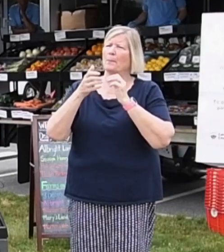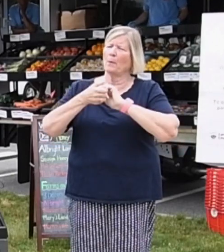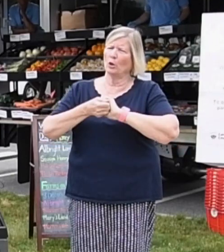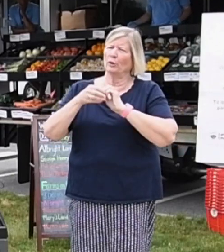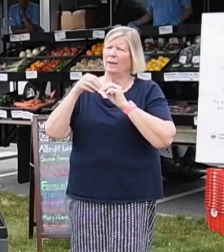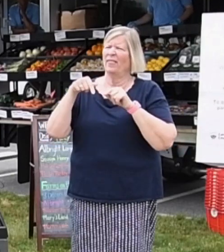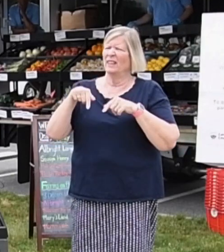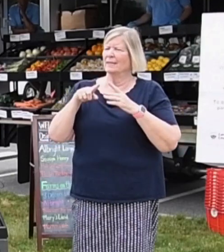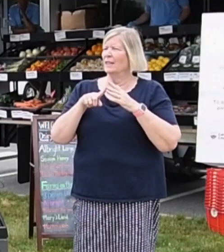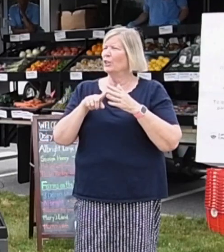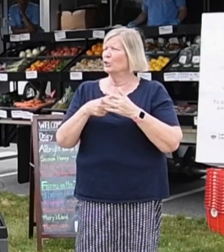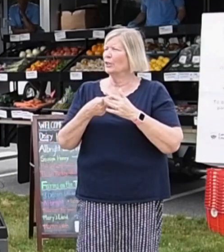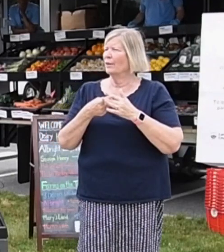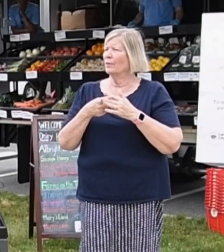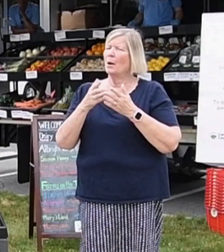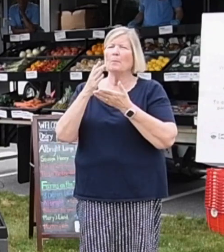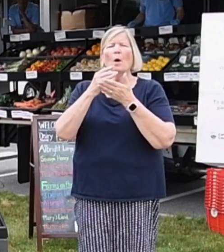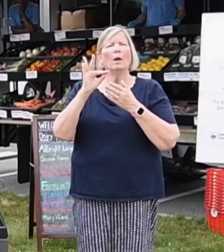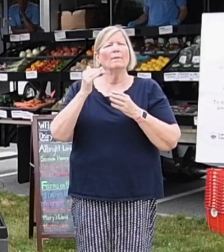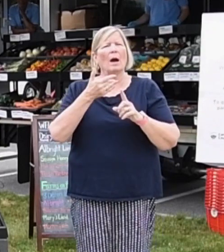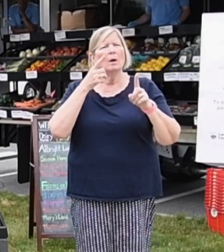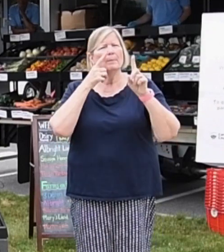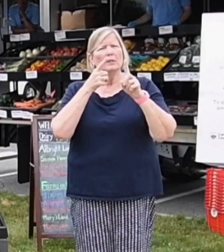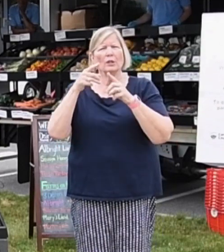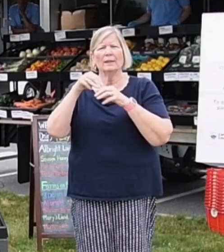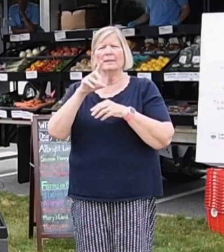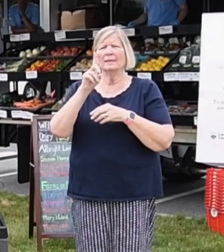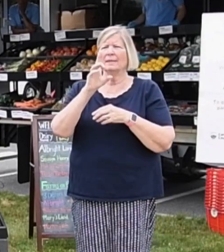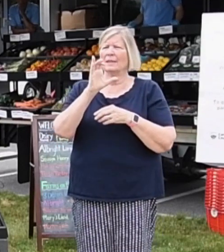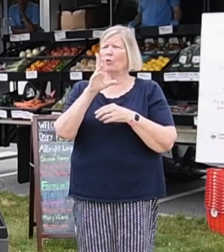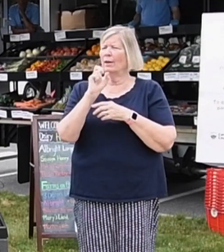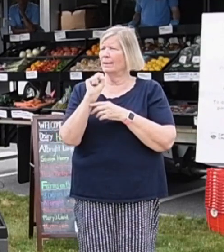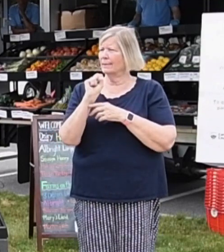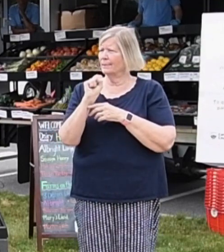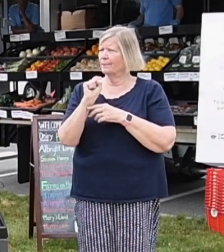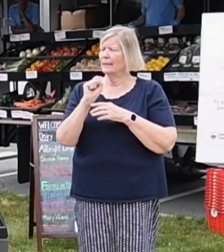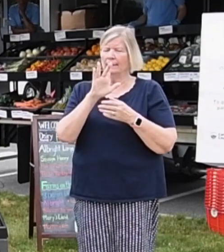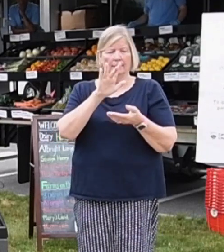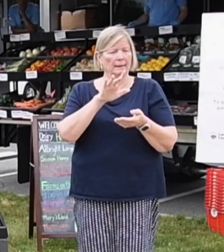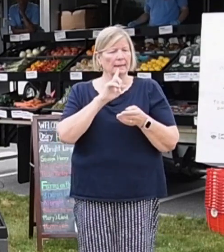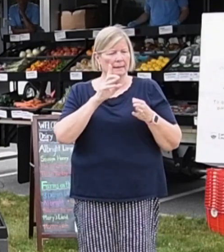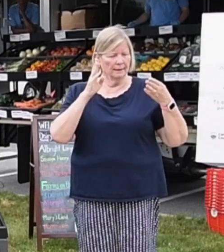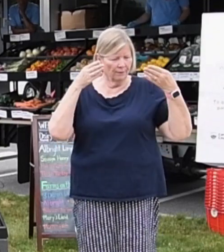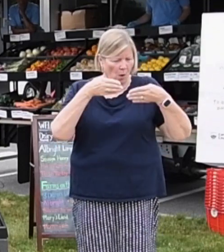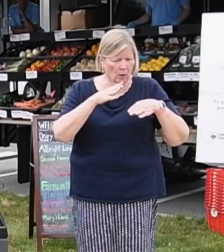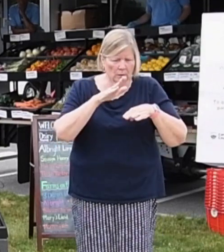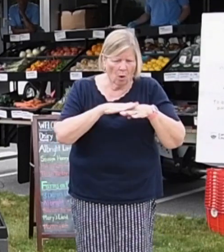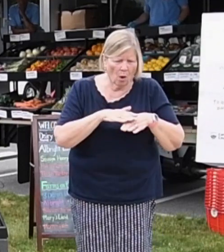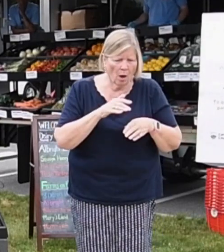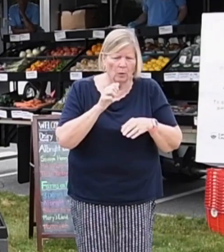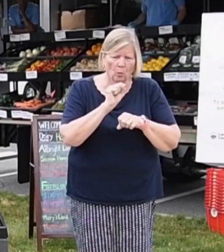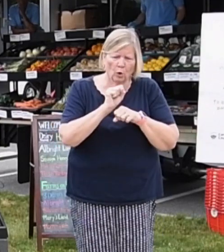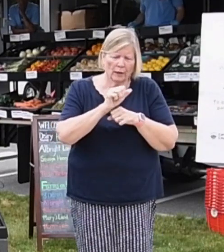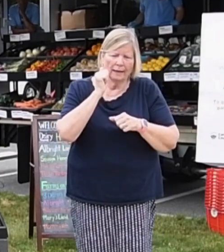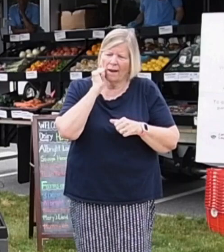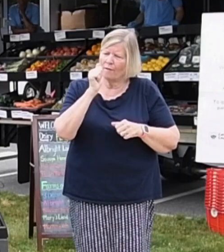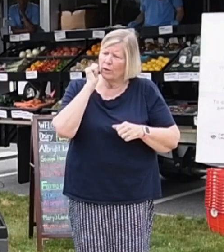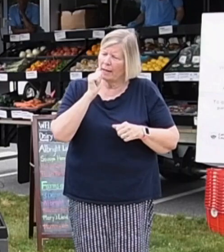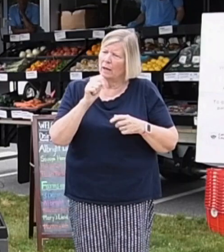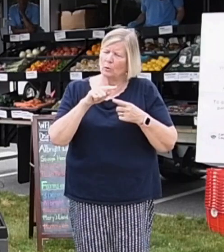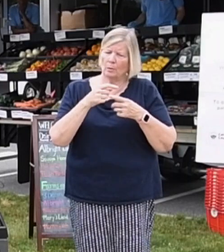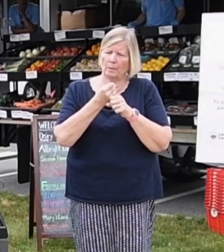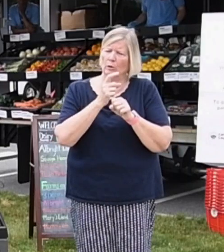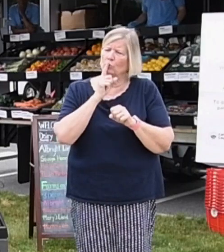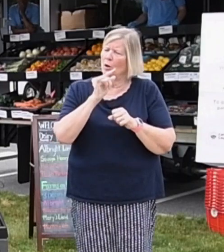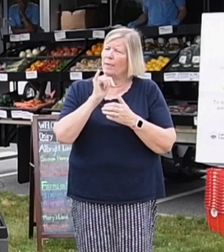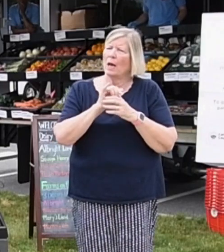in this initiative. Part of our mission at DCRS centers around working daily to ensure